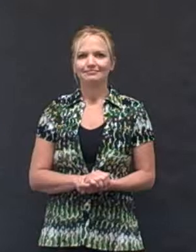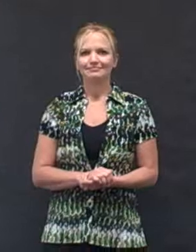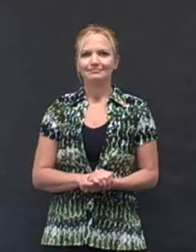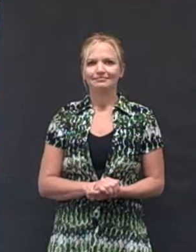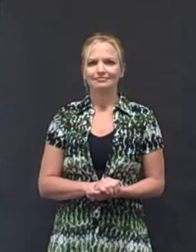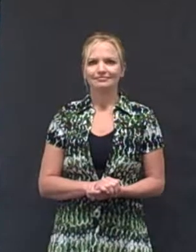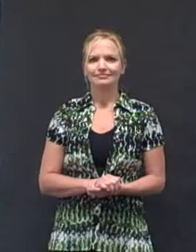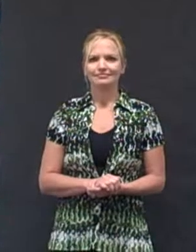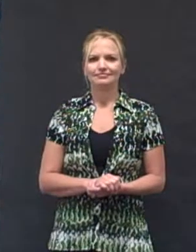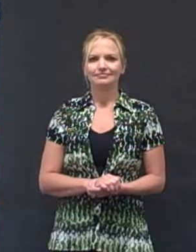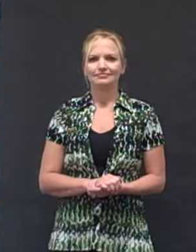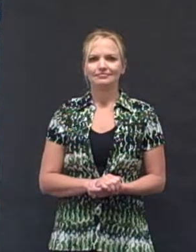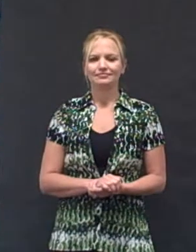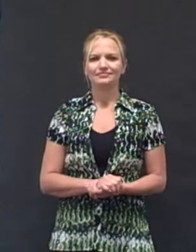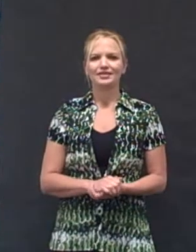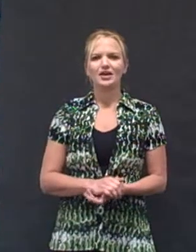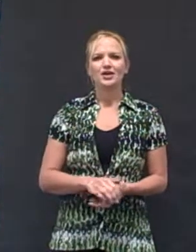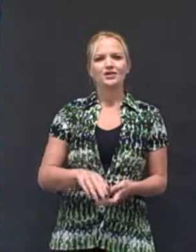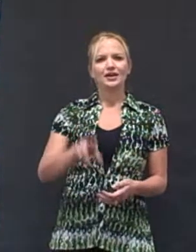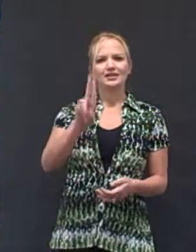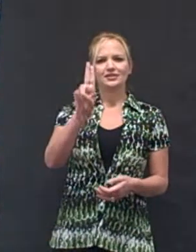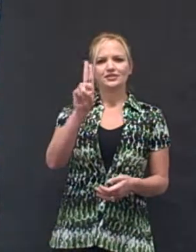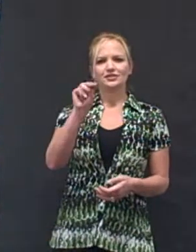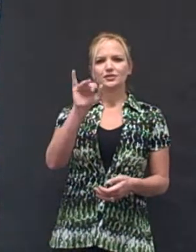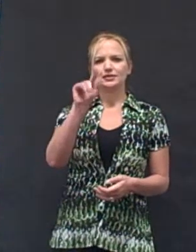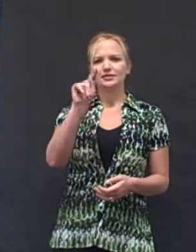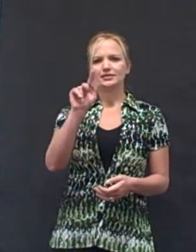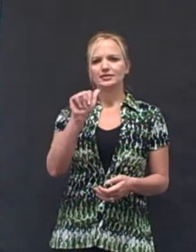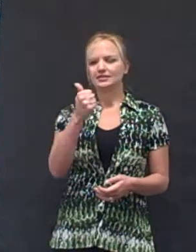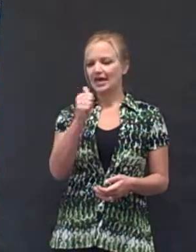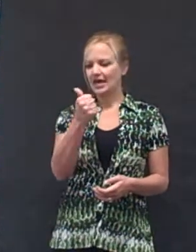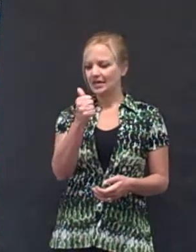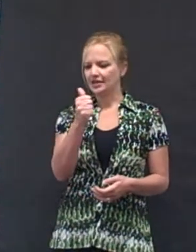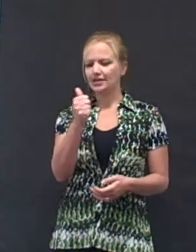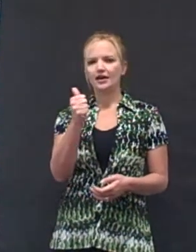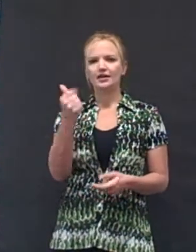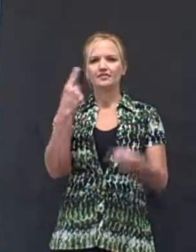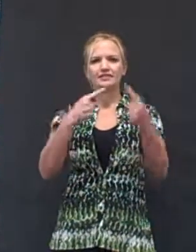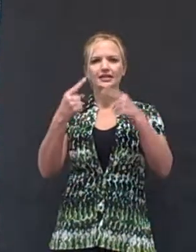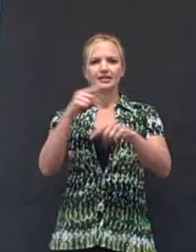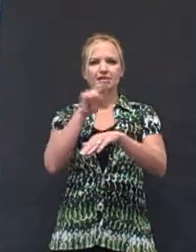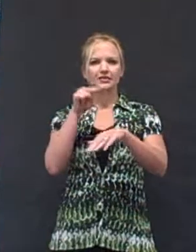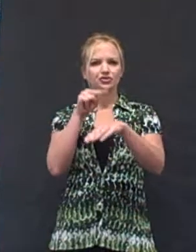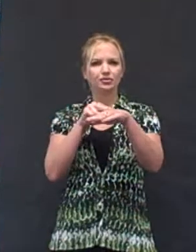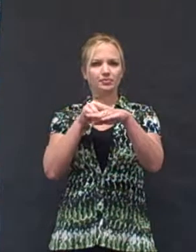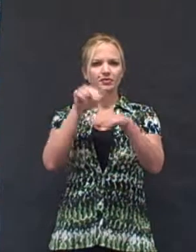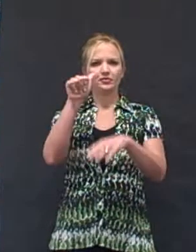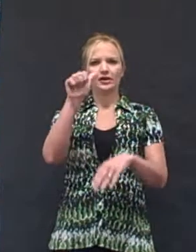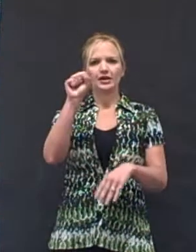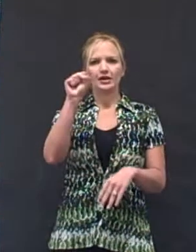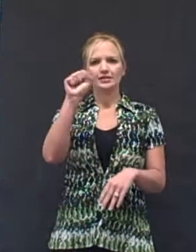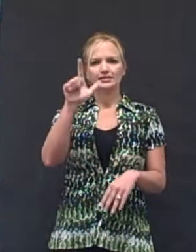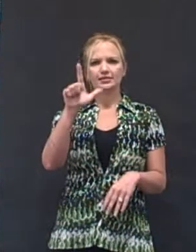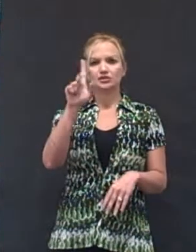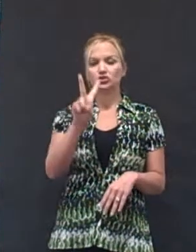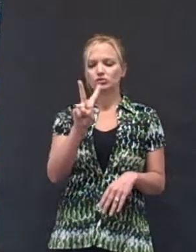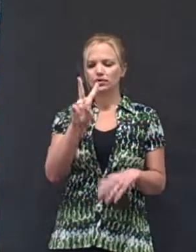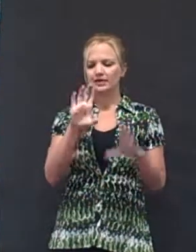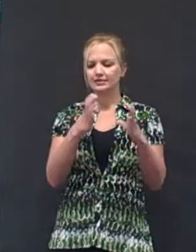2, go. Okay, this is Unit 10 of the Signing Naturally book for ASL2